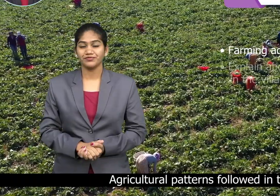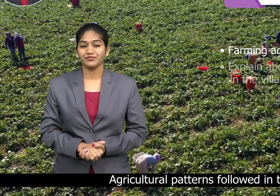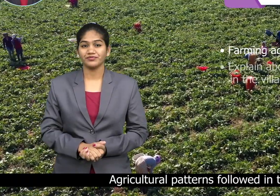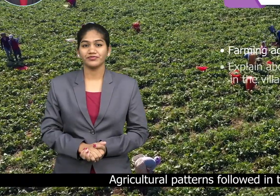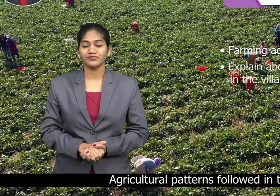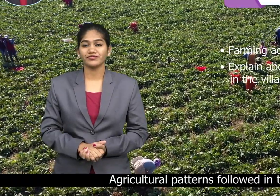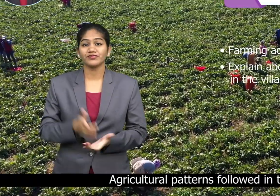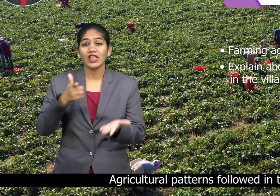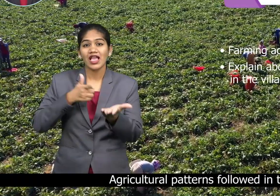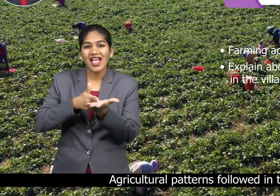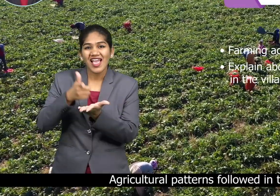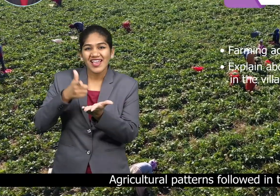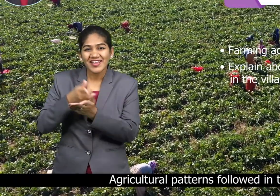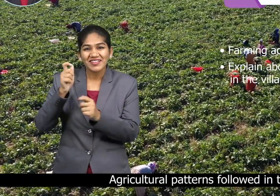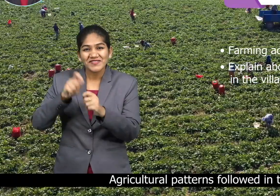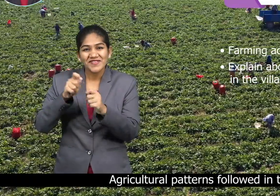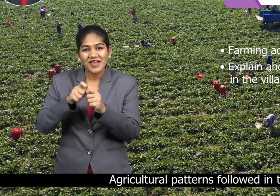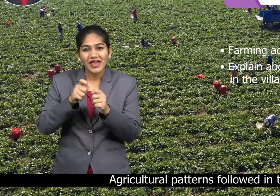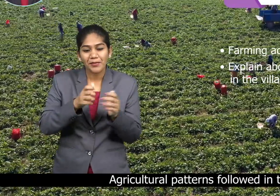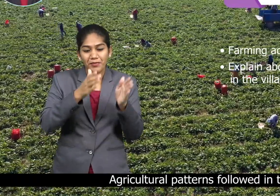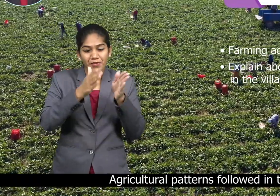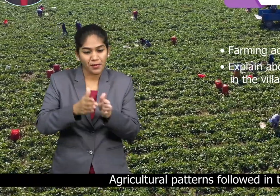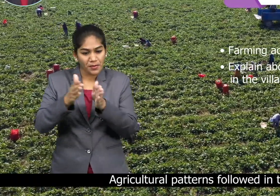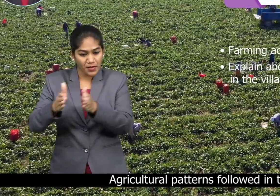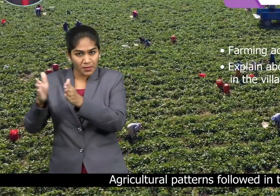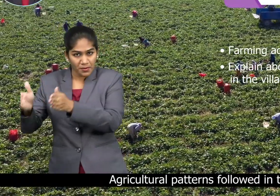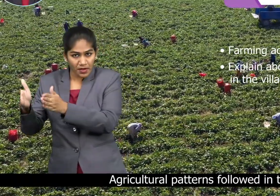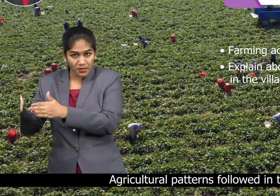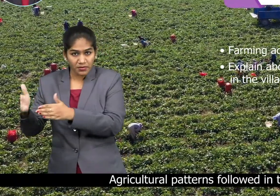Agricultural patterns followed in the village.